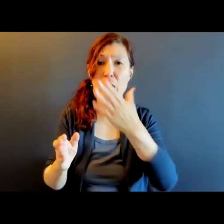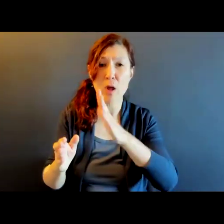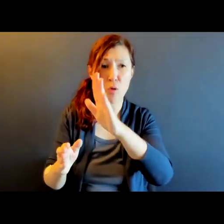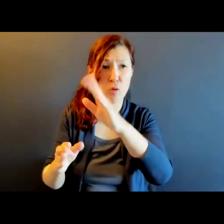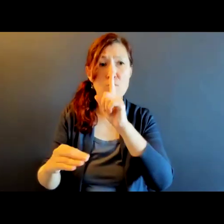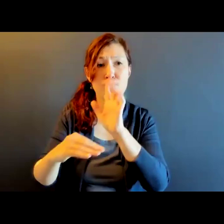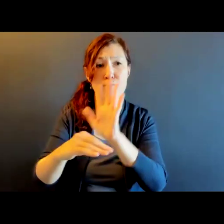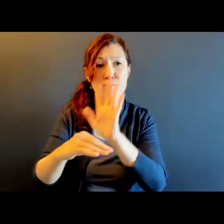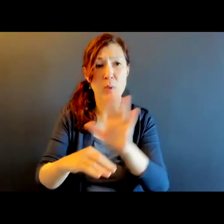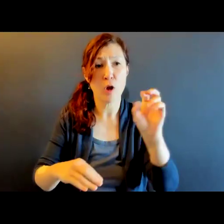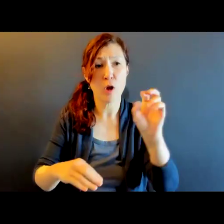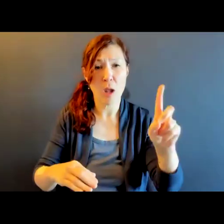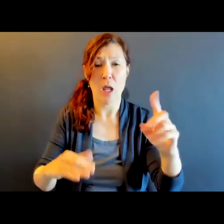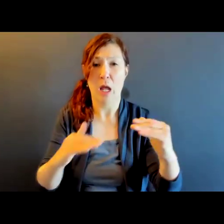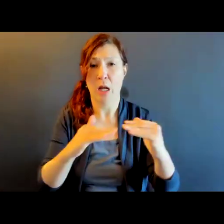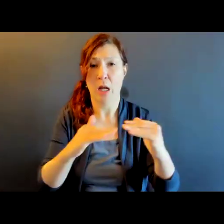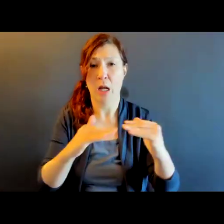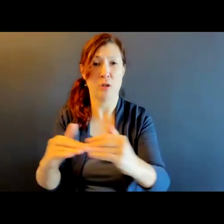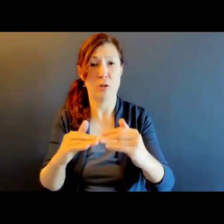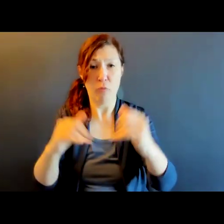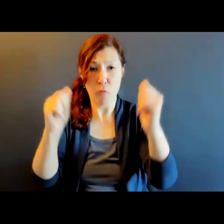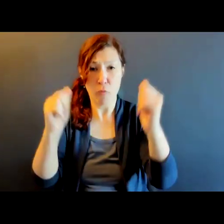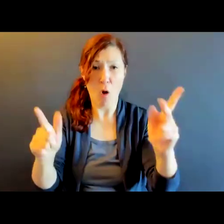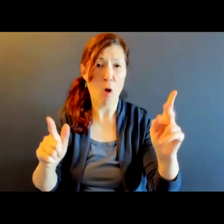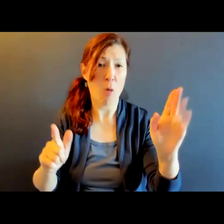educational justice for all Bostonians.